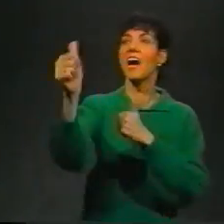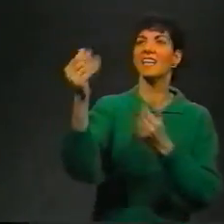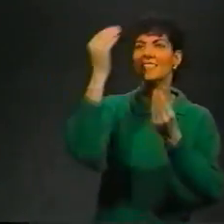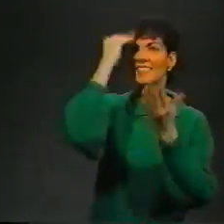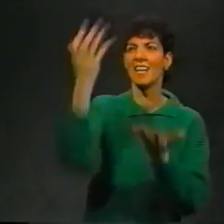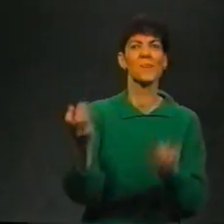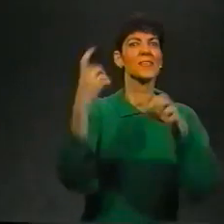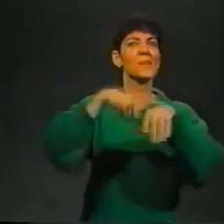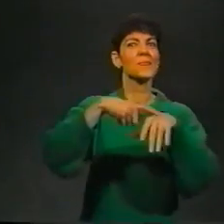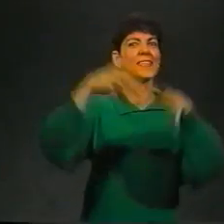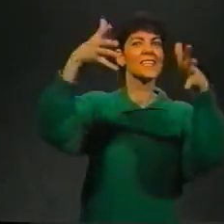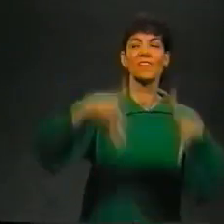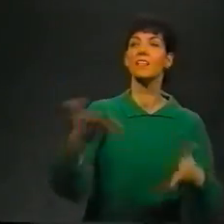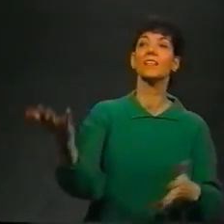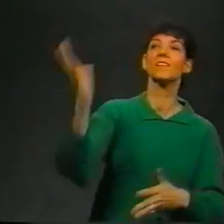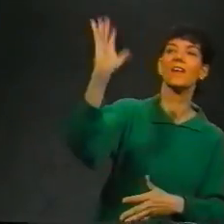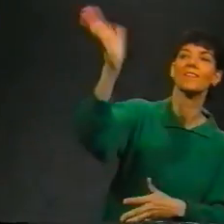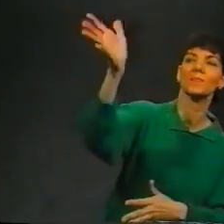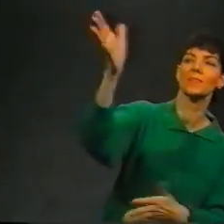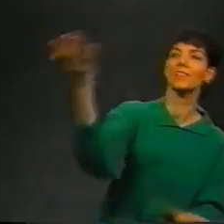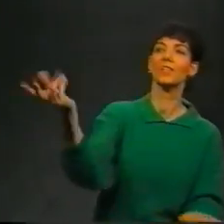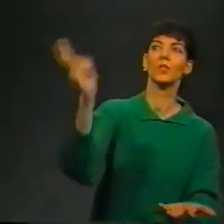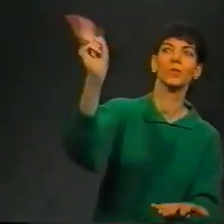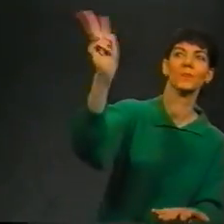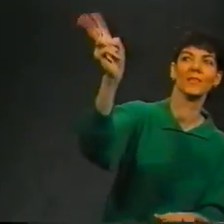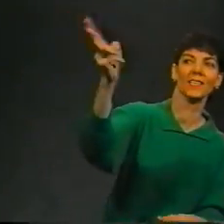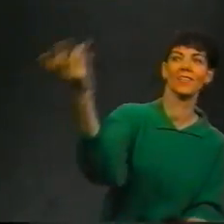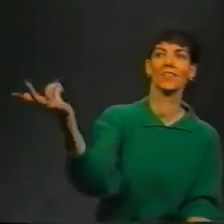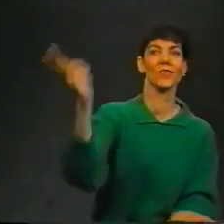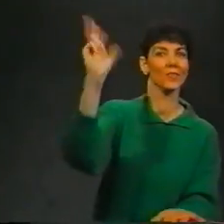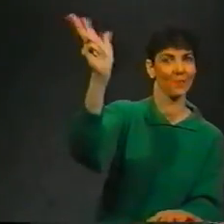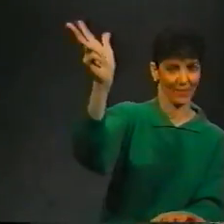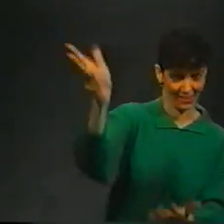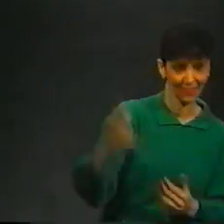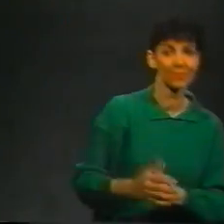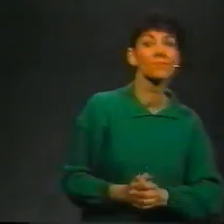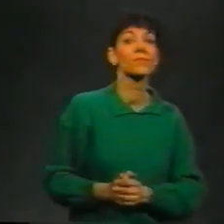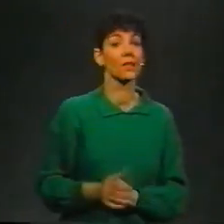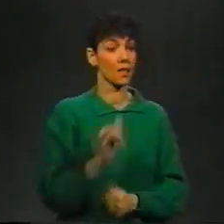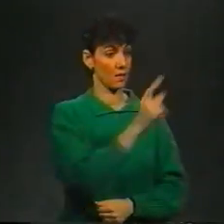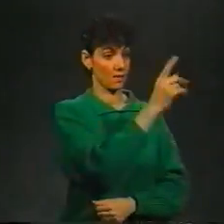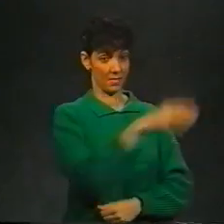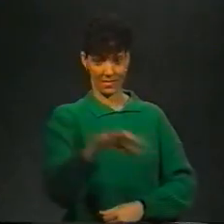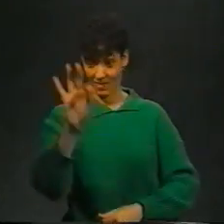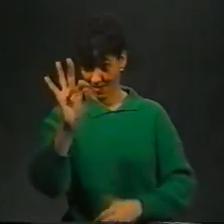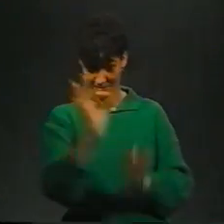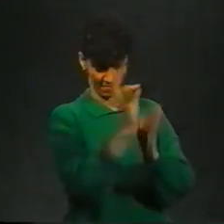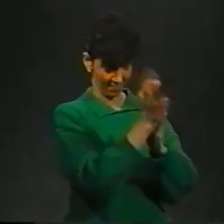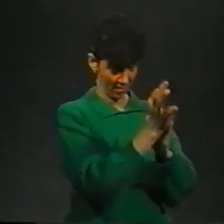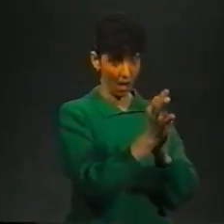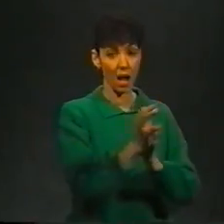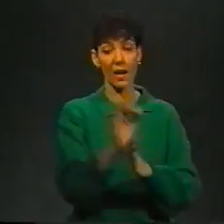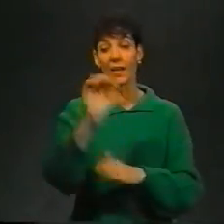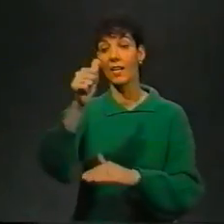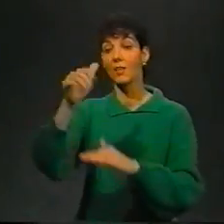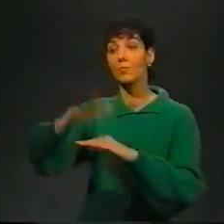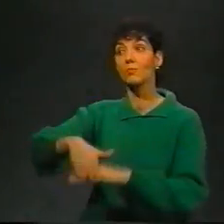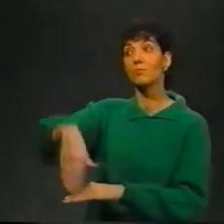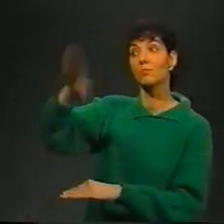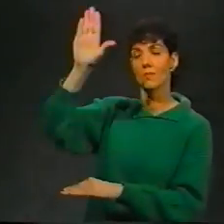If you're signing at a distance, you can drop the based hand and sign this. When you're talking about 10 minutes or